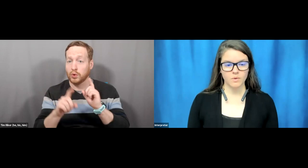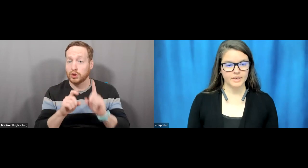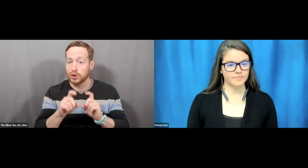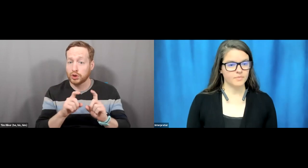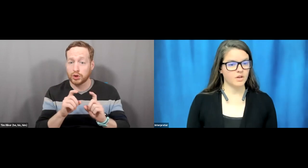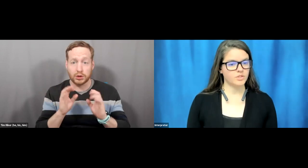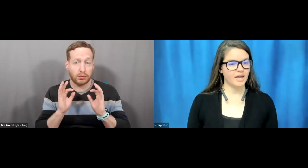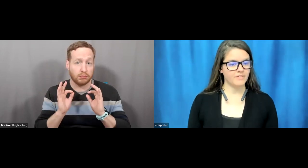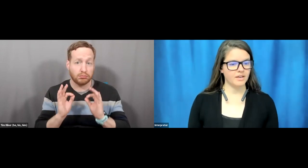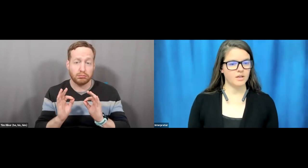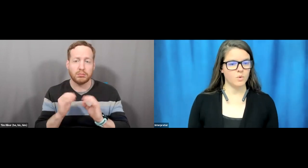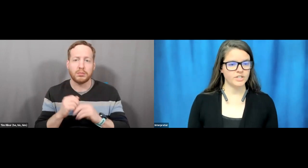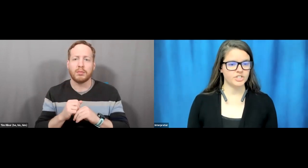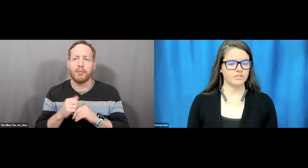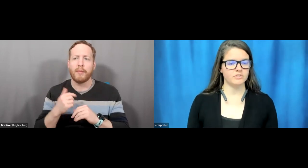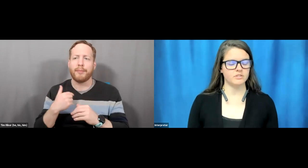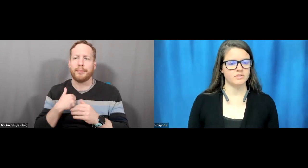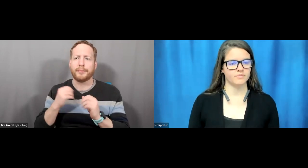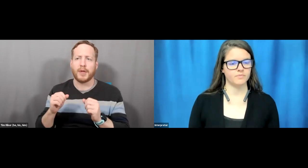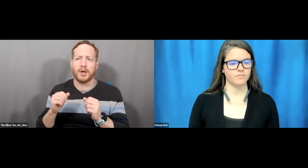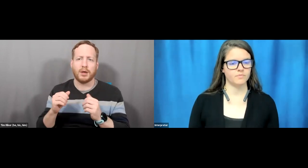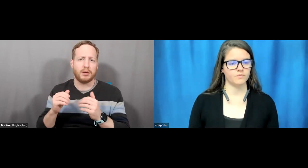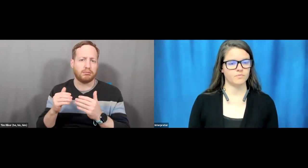Okay. And do we have any questions?